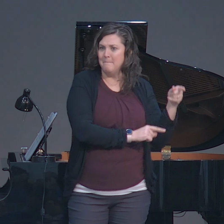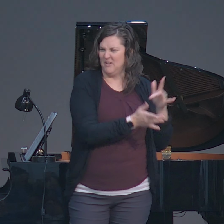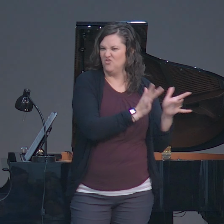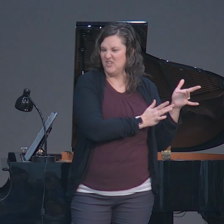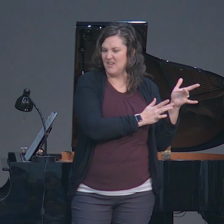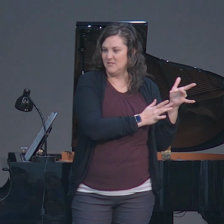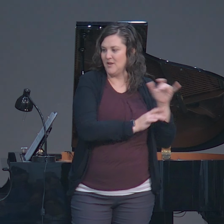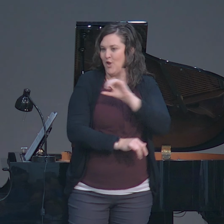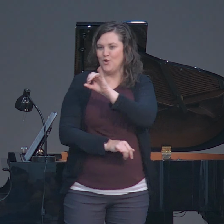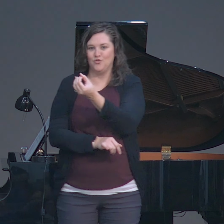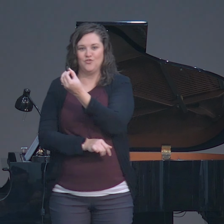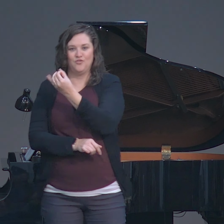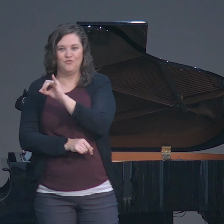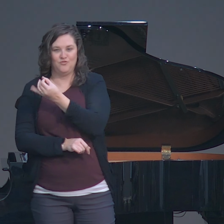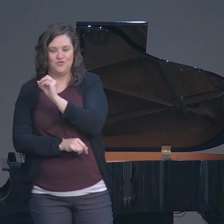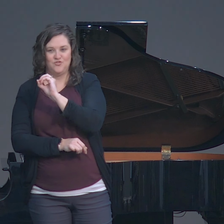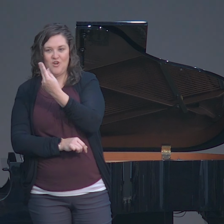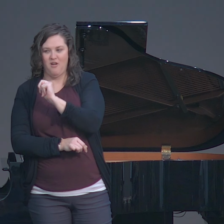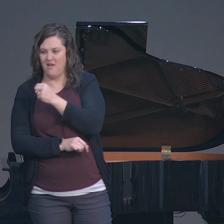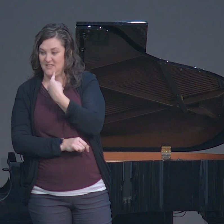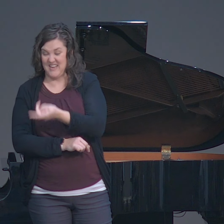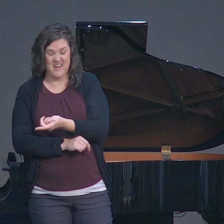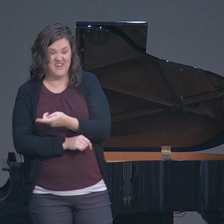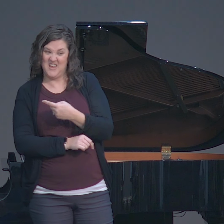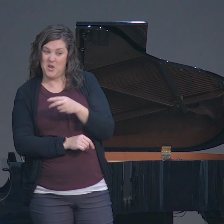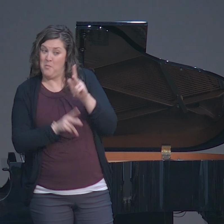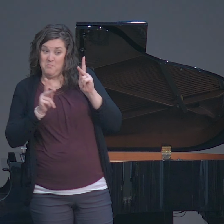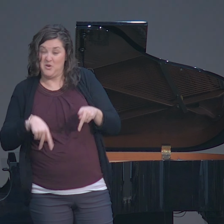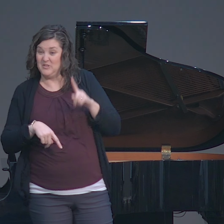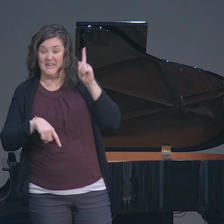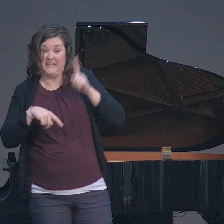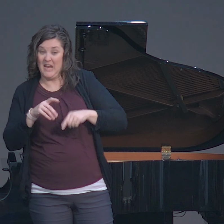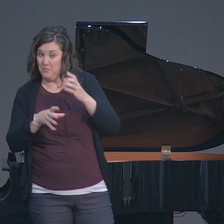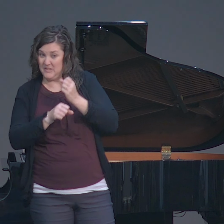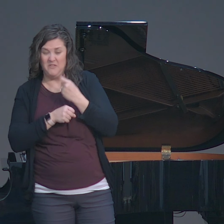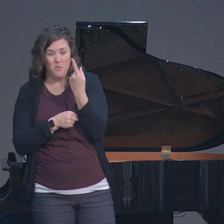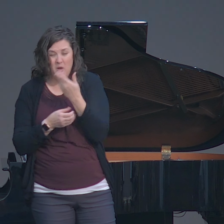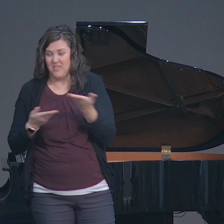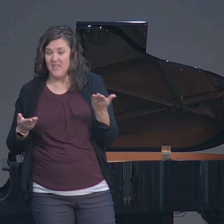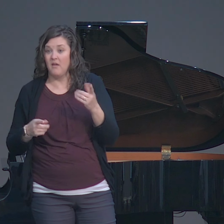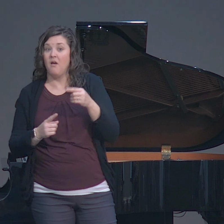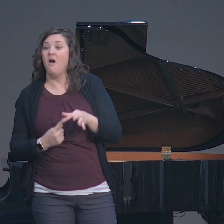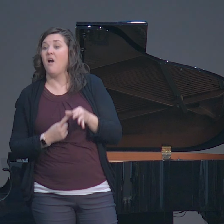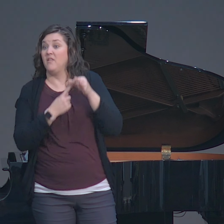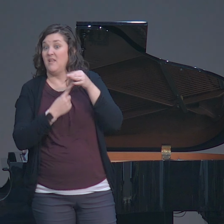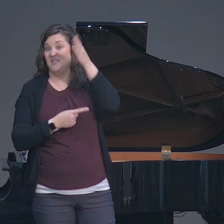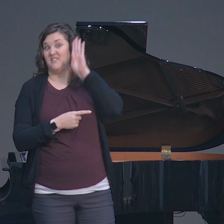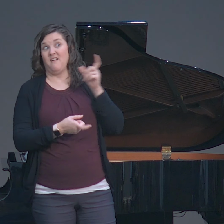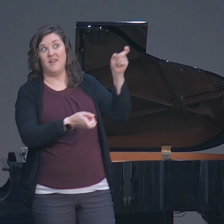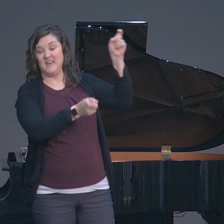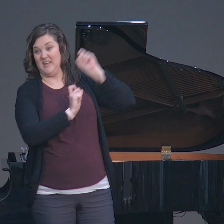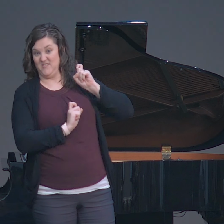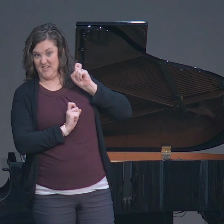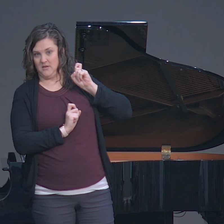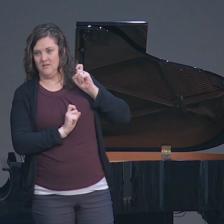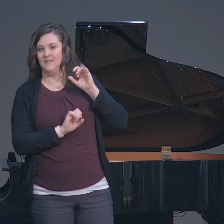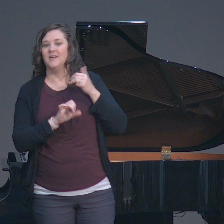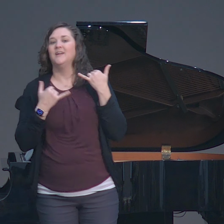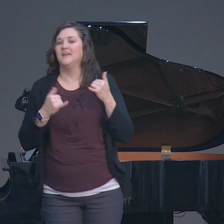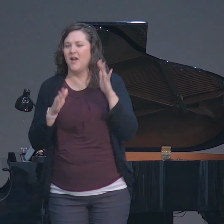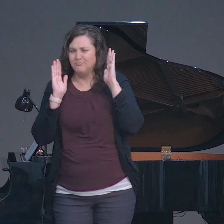John answered, a person cannot receive even one thing unless it is given him from heaven. Now listen to what